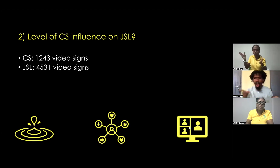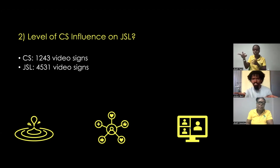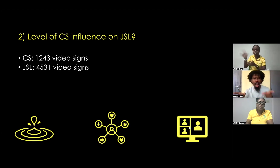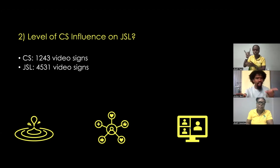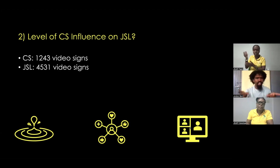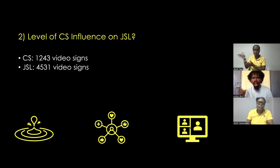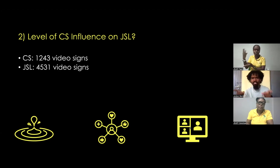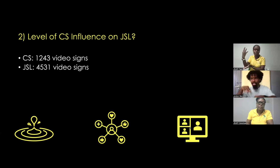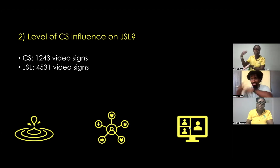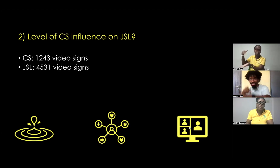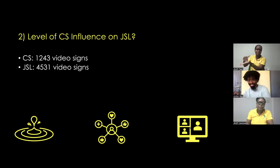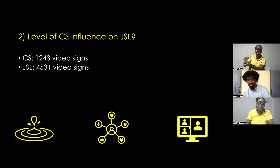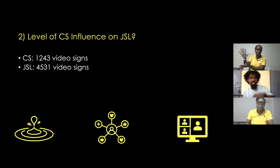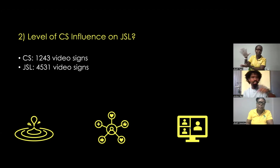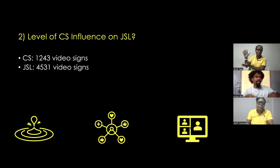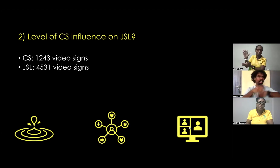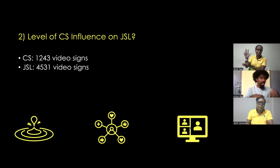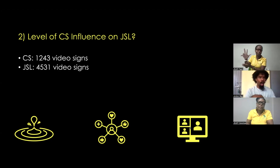Country sign and Jamaican sign. In Jamaican Sign Language, we have